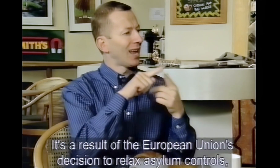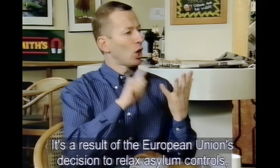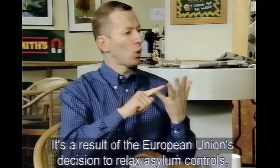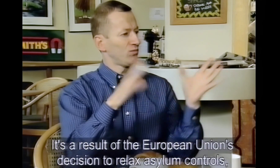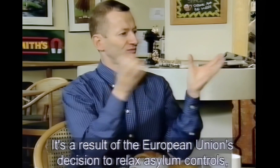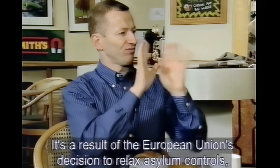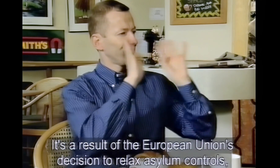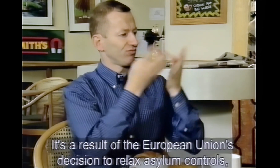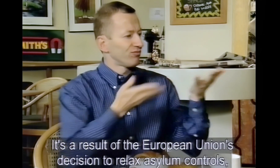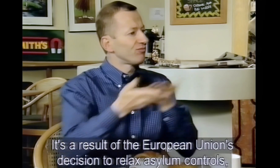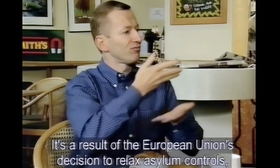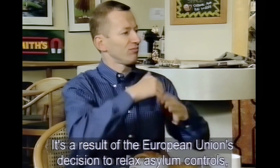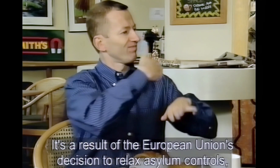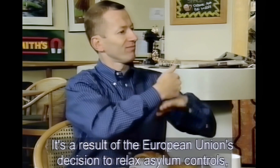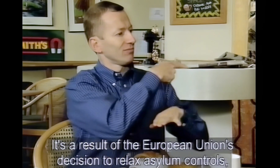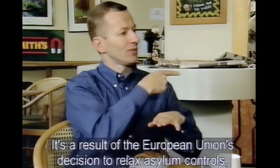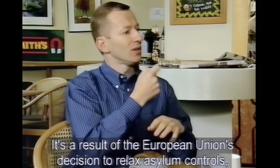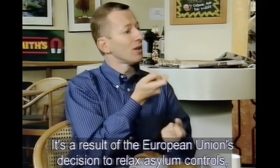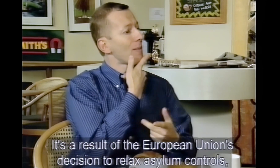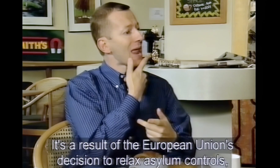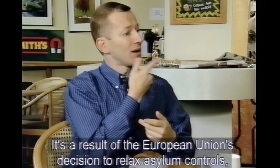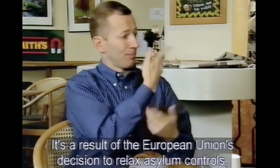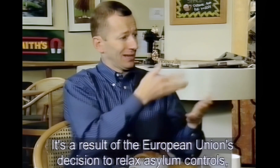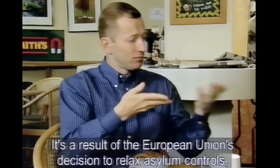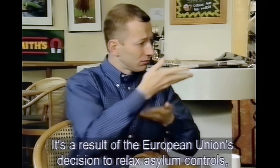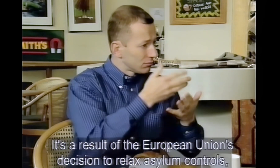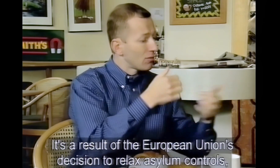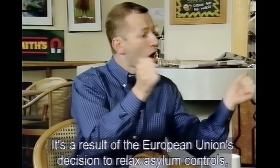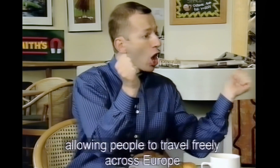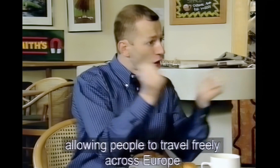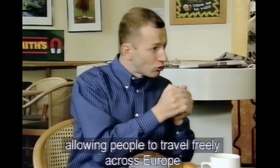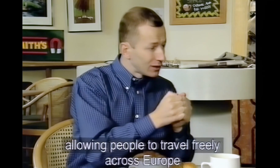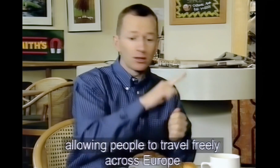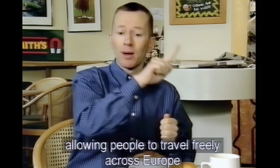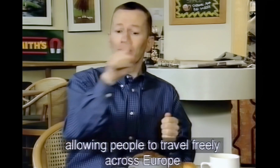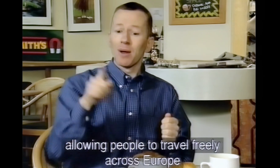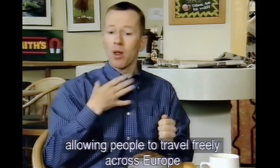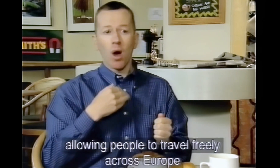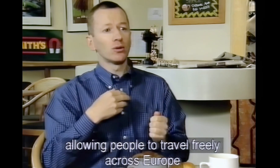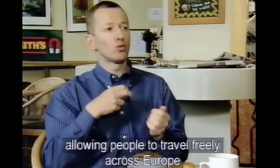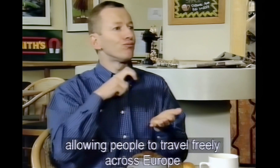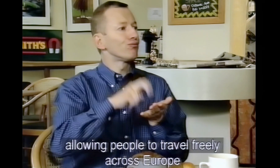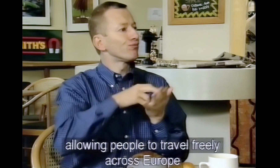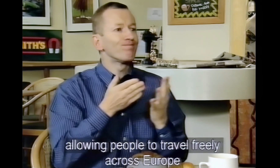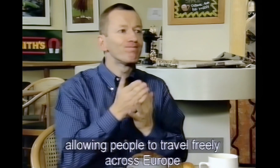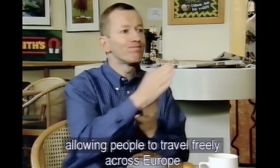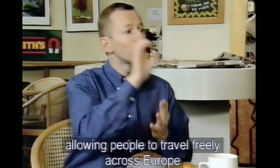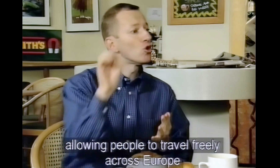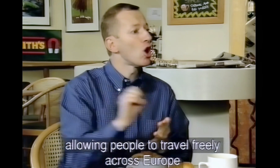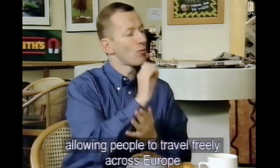European Union's Dublin Convention, where it was decided to relax the asylum controls, allowing people to travel freely across